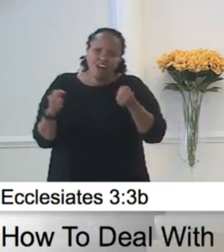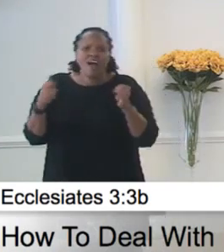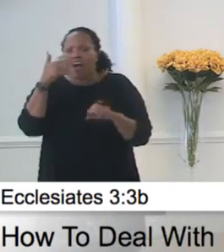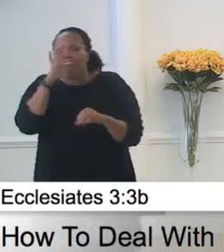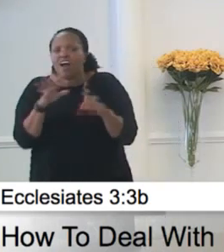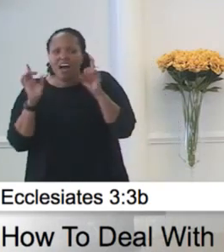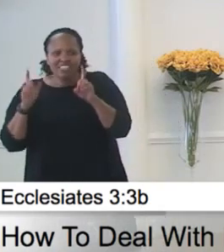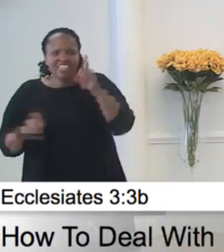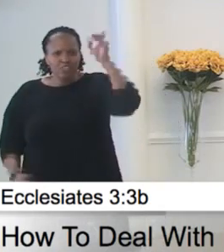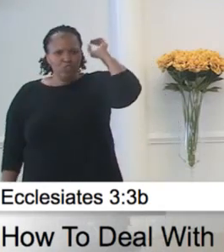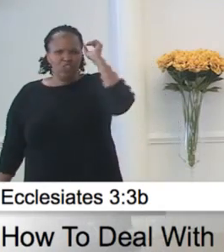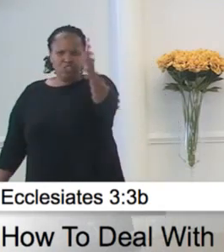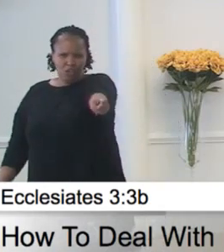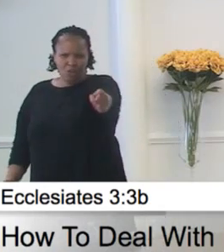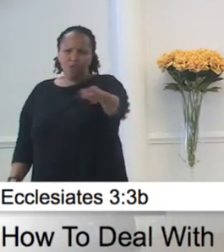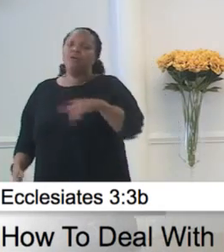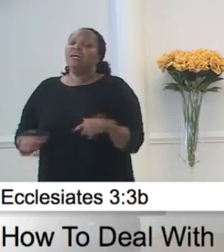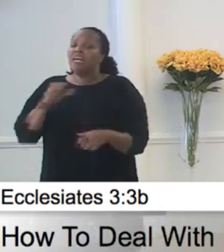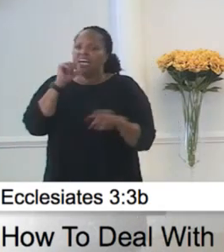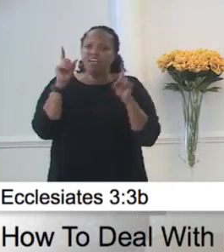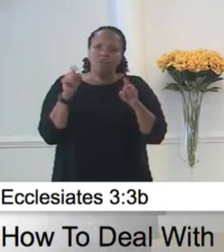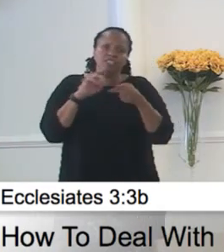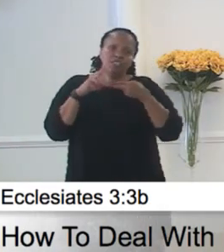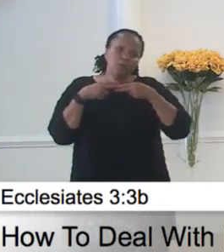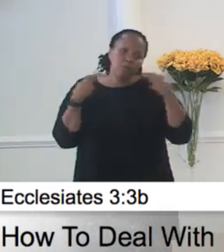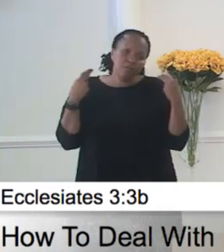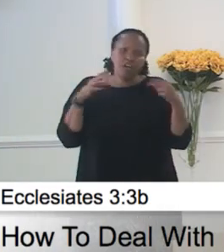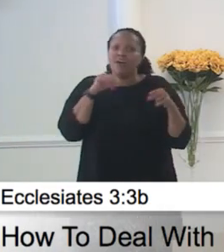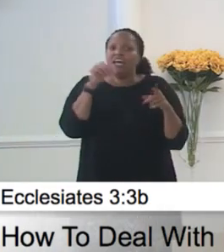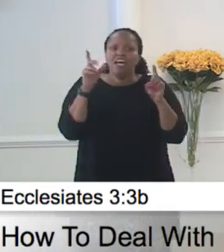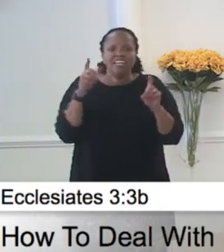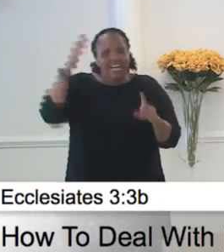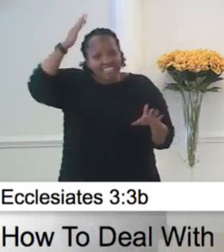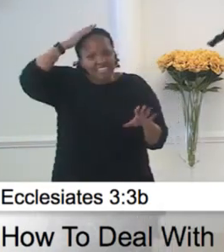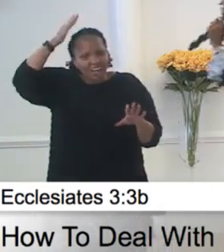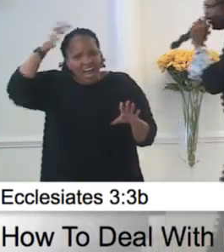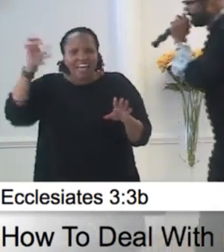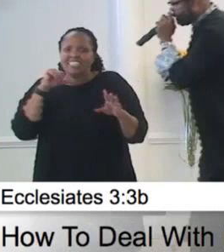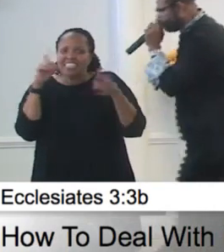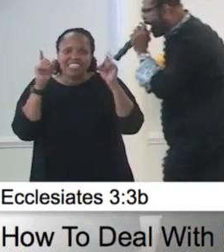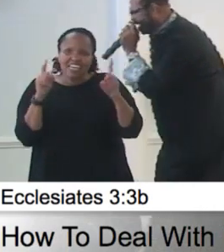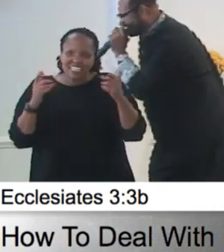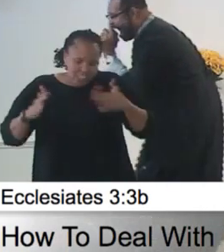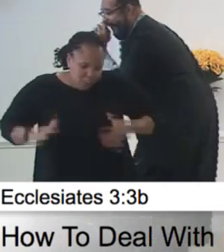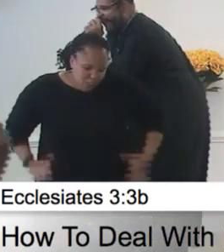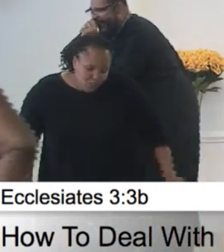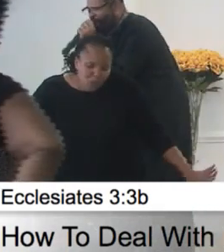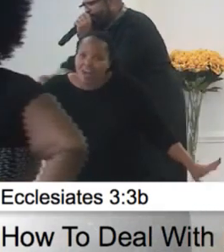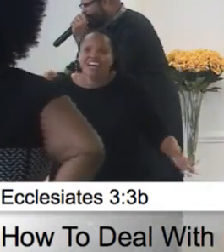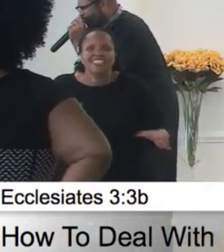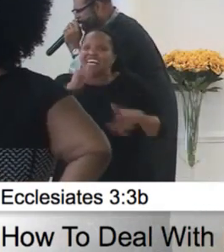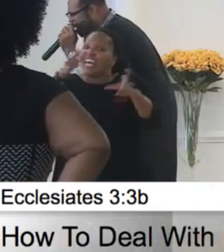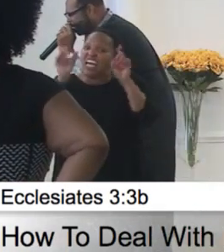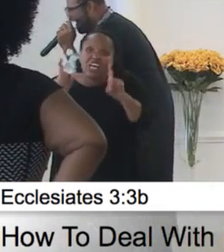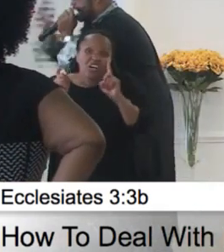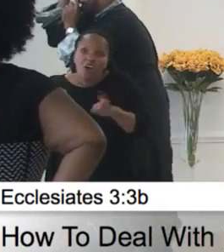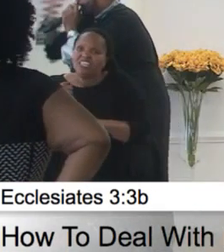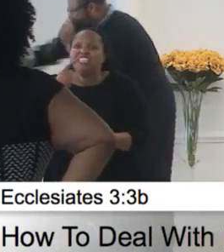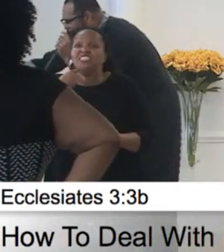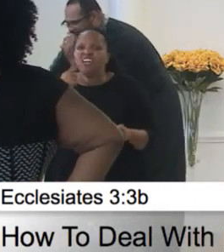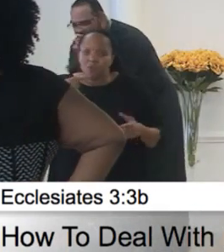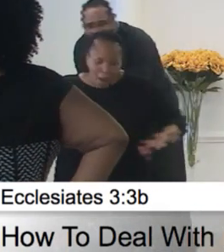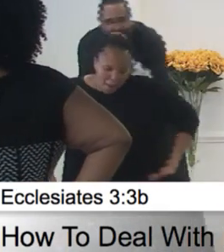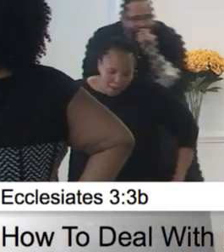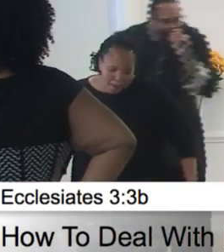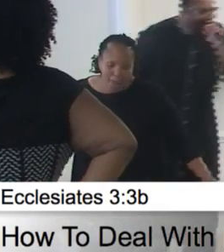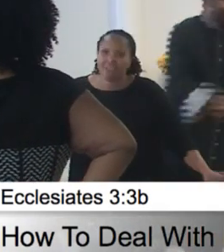you. I don't need your bow tie. I don't need your hat. I don't need your dress. I don't need your products. I don't need your red bottom. I need